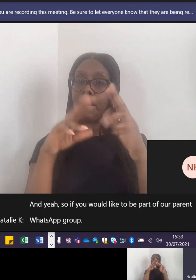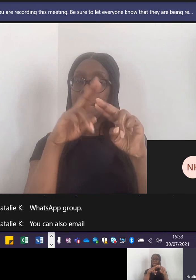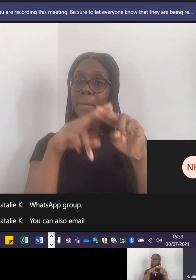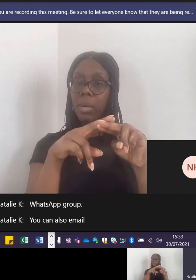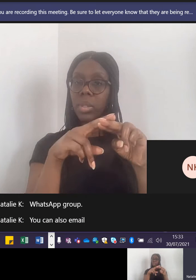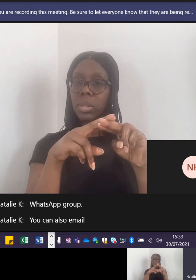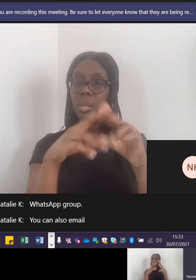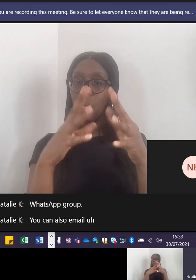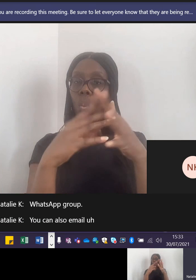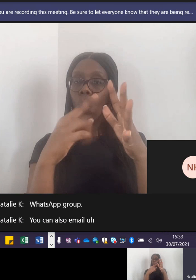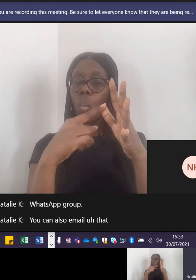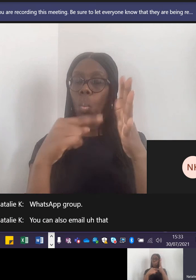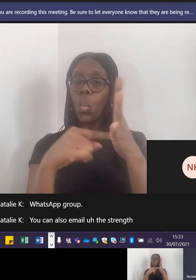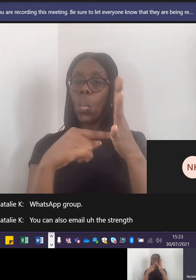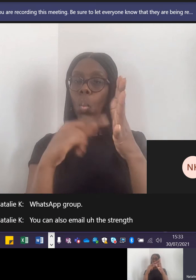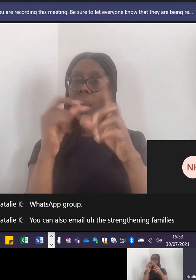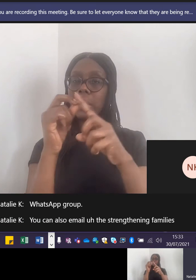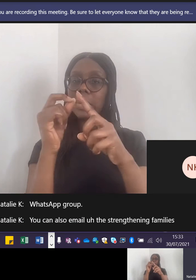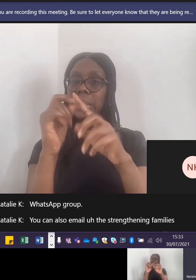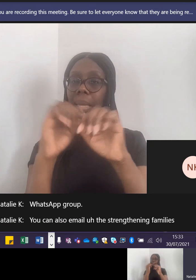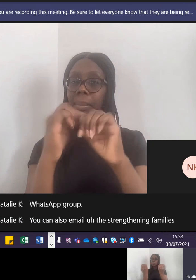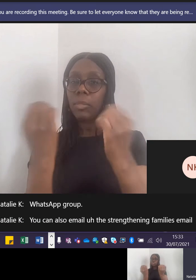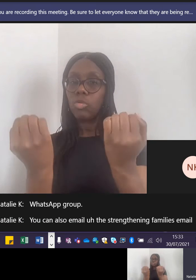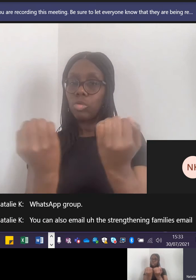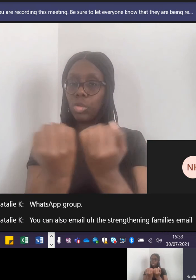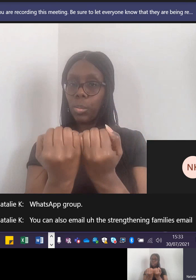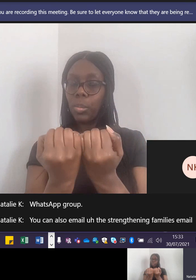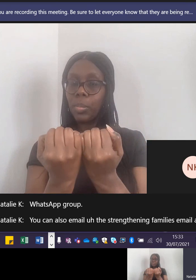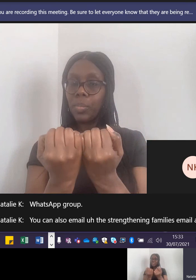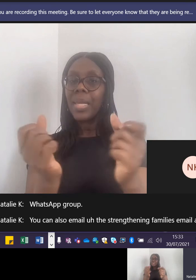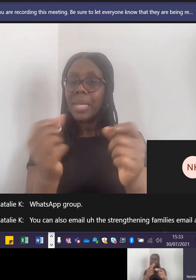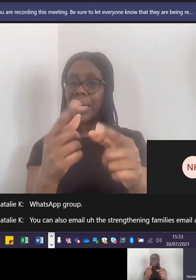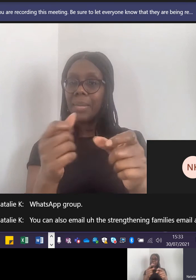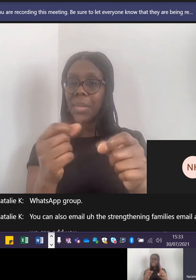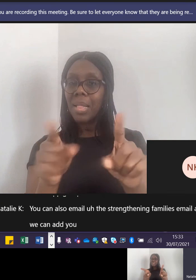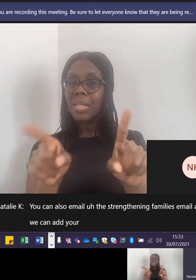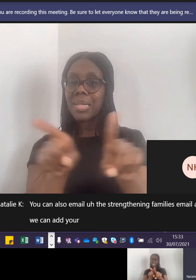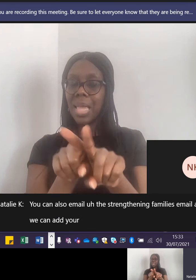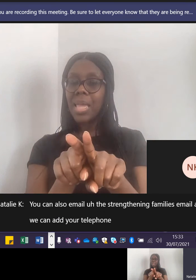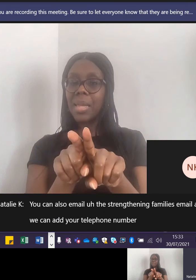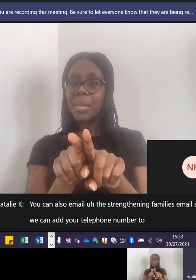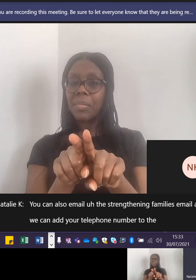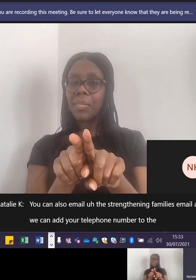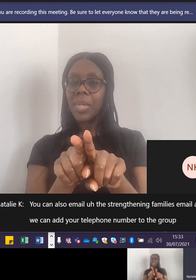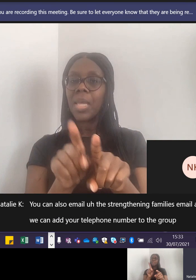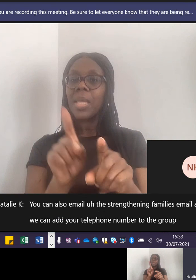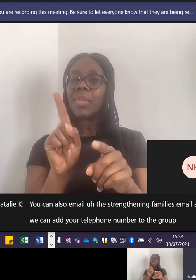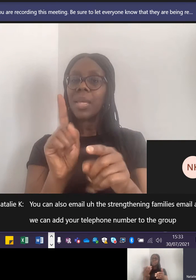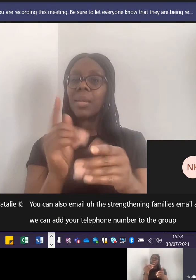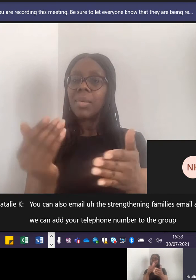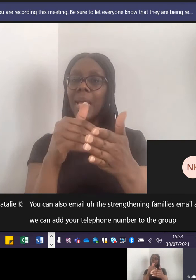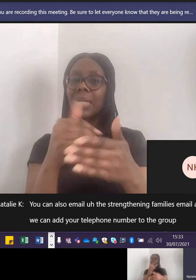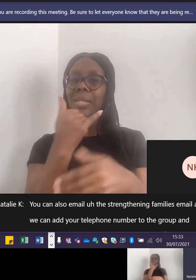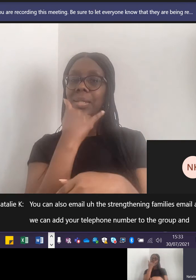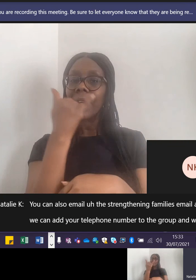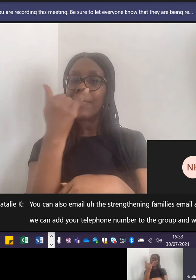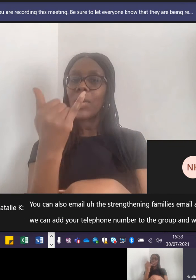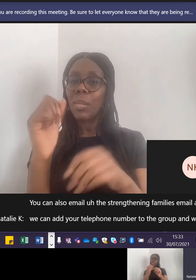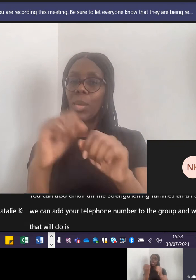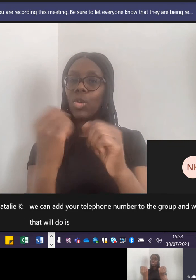email the Strengthening Families email, and we can add your telephone number to the group. And what that'll